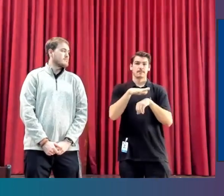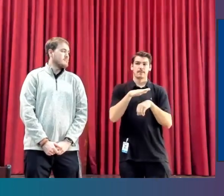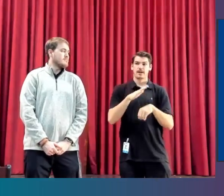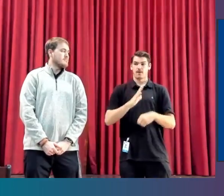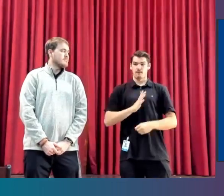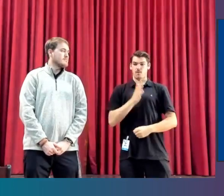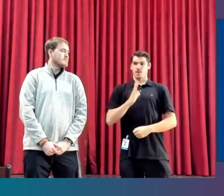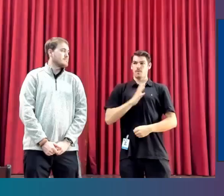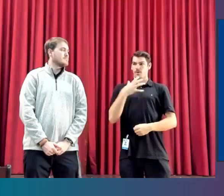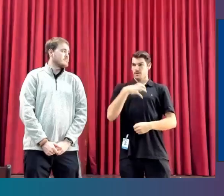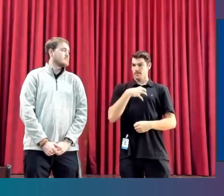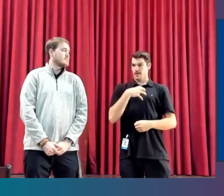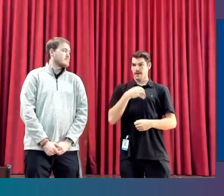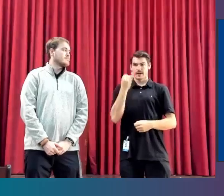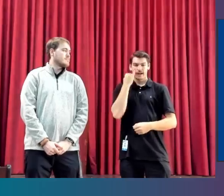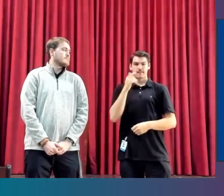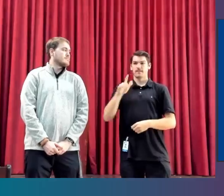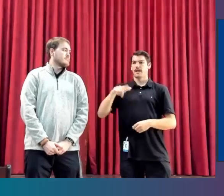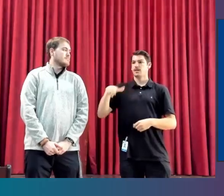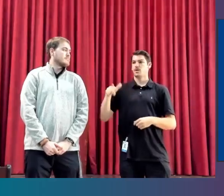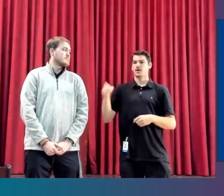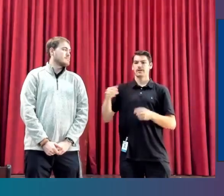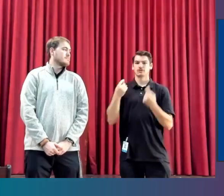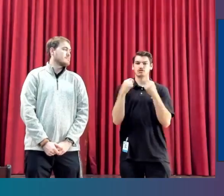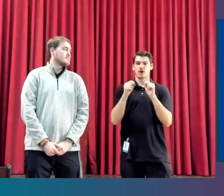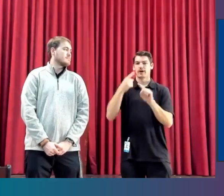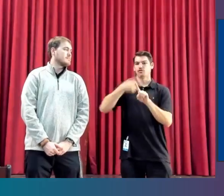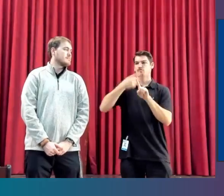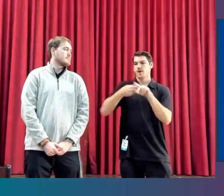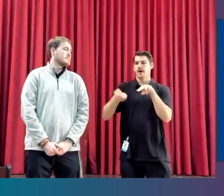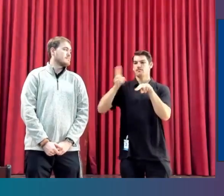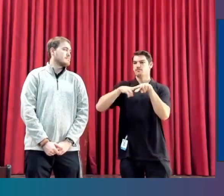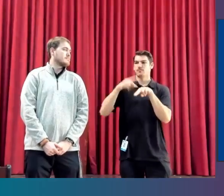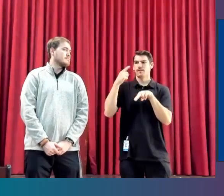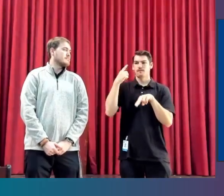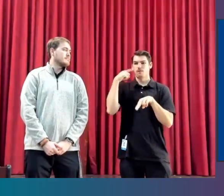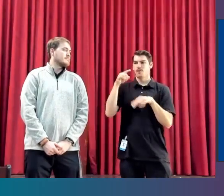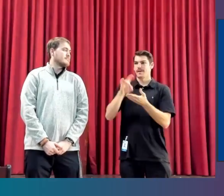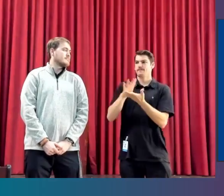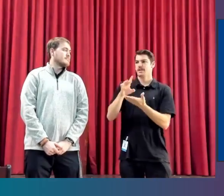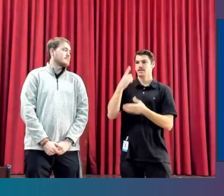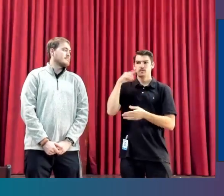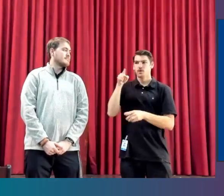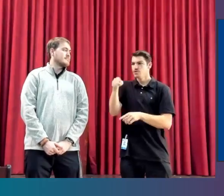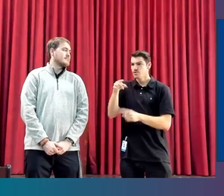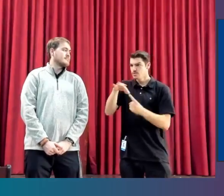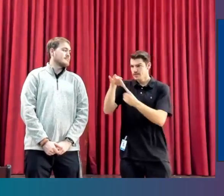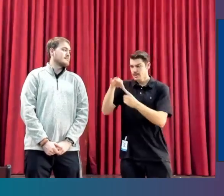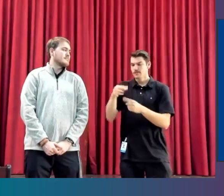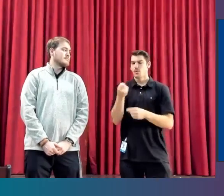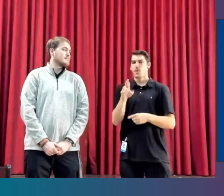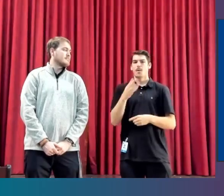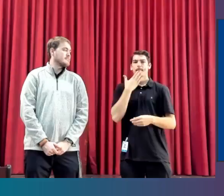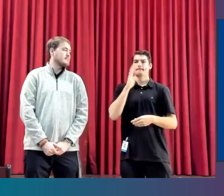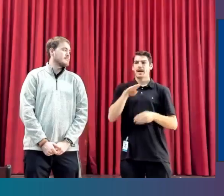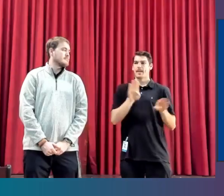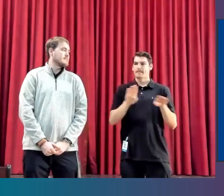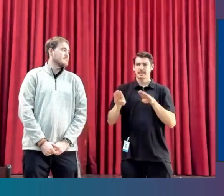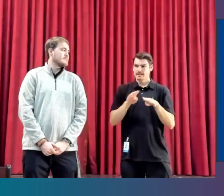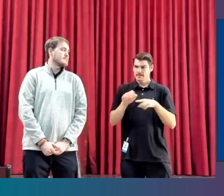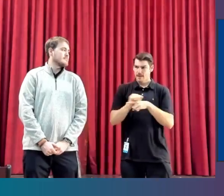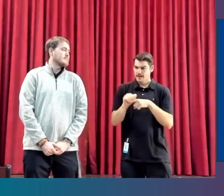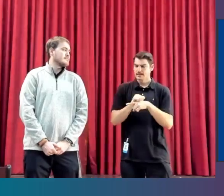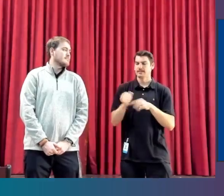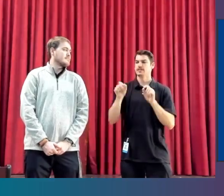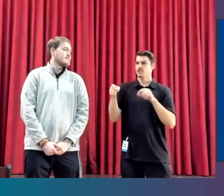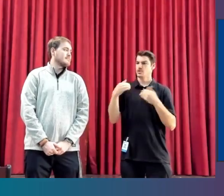your landlord's trying to raise the rent to evict you or doing things that are bad business practices, right? You do